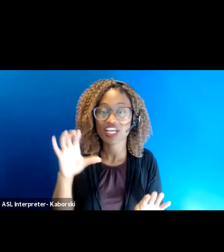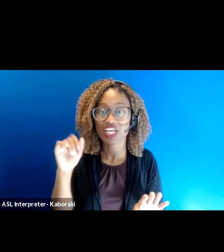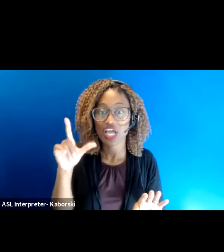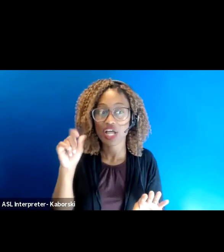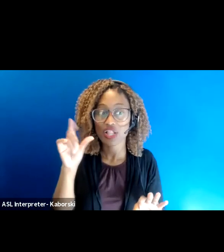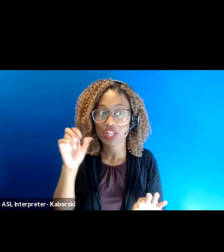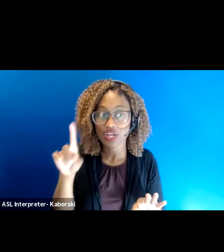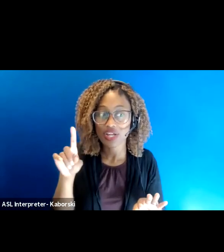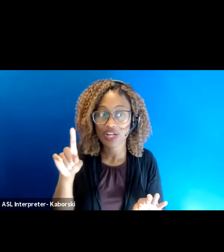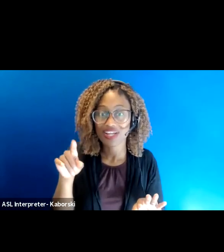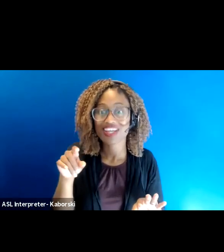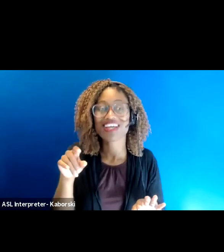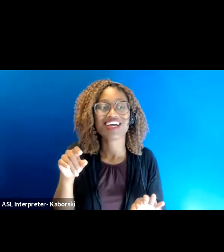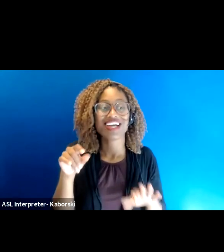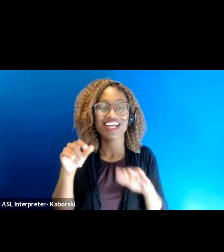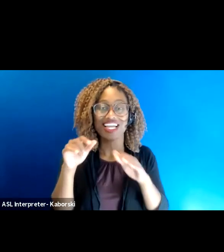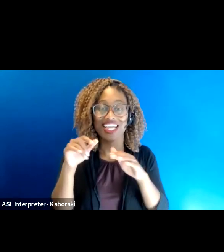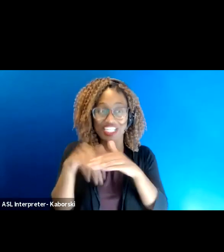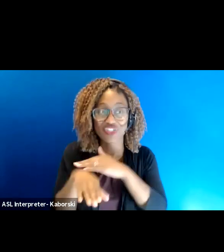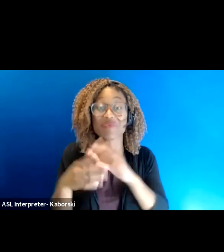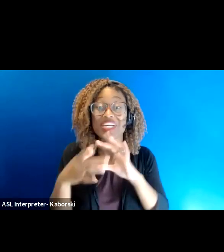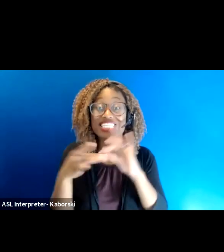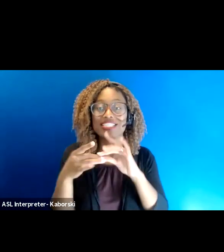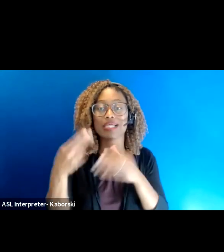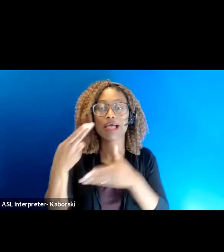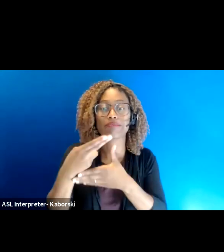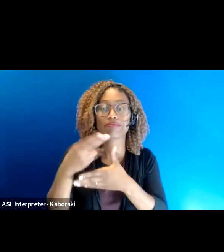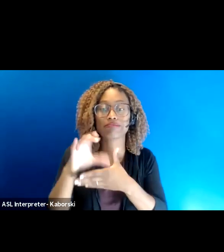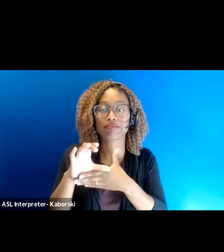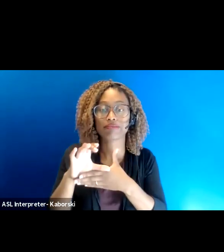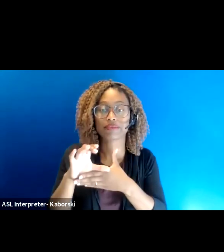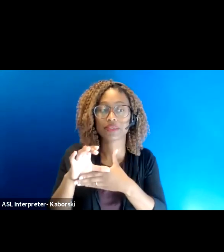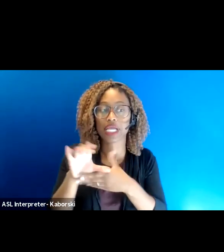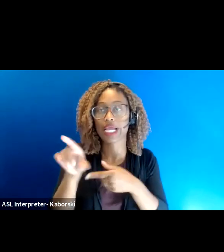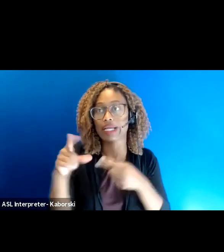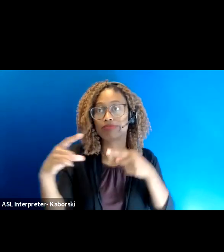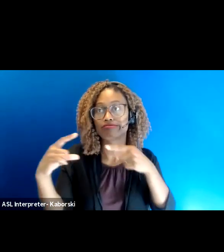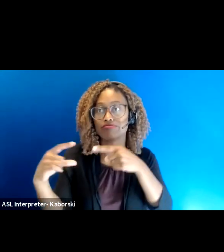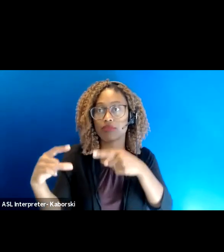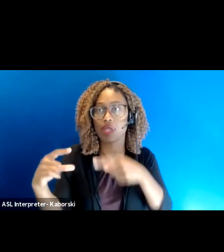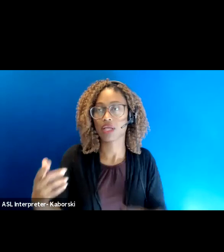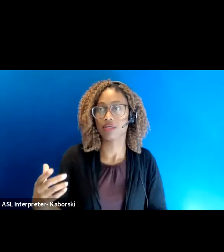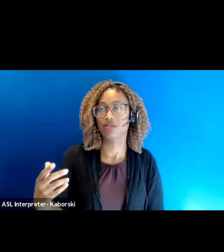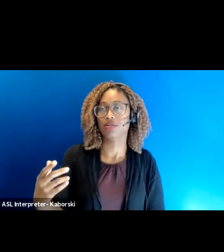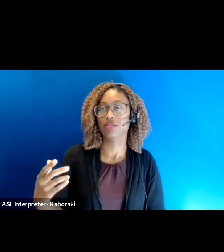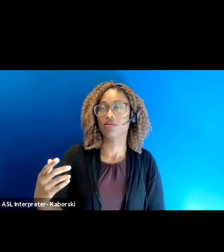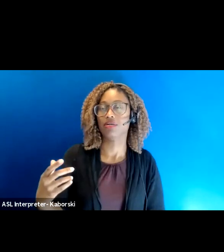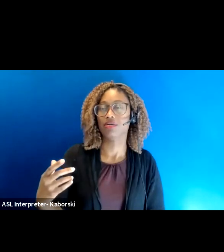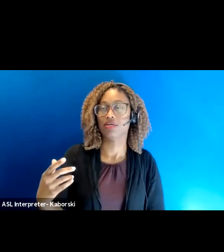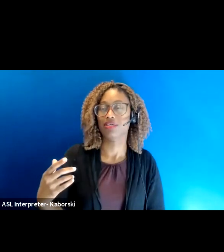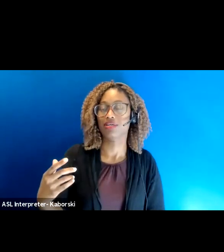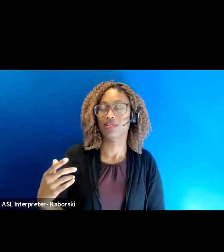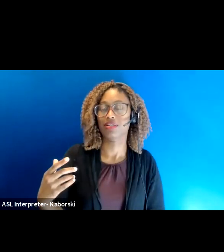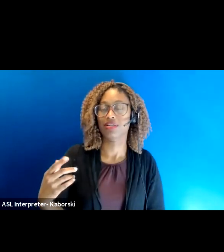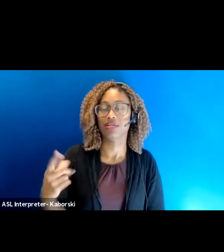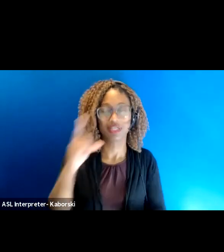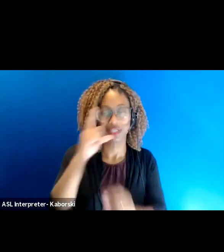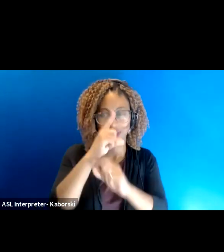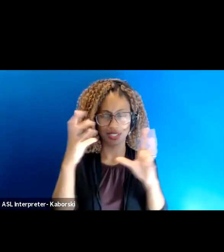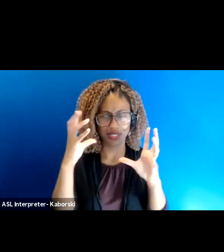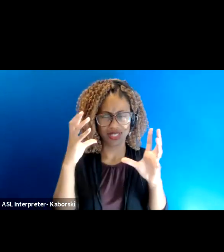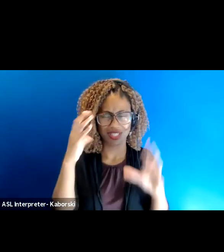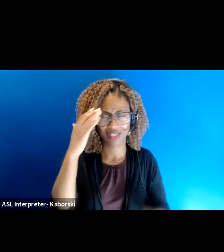say handicap entrance and an arrow pointing to the right. And I envisioned, I said, you